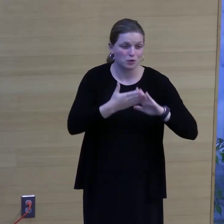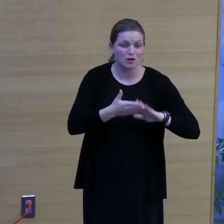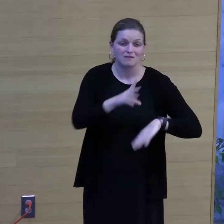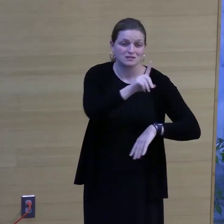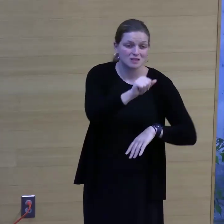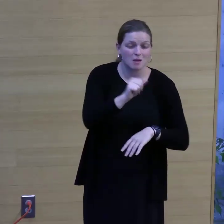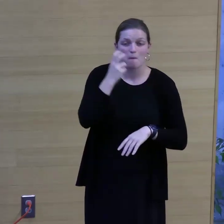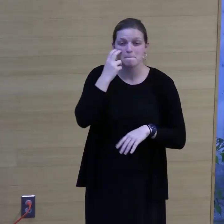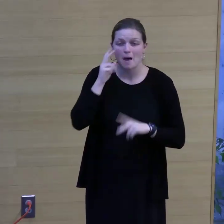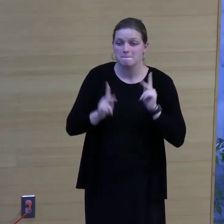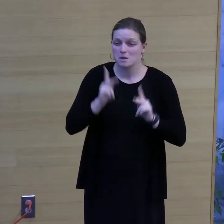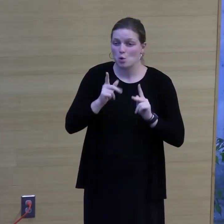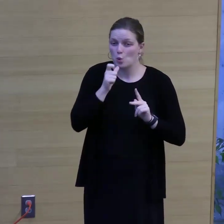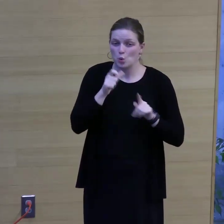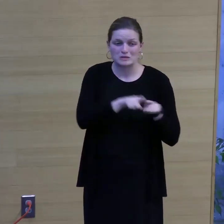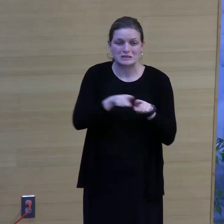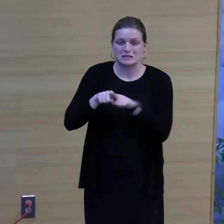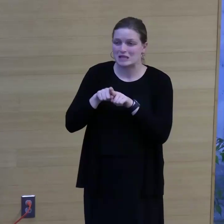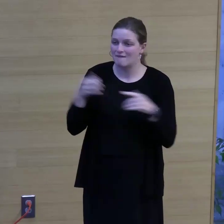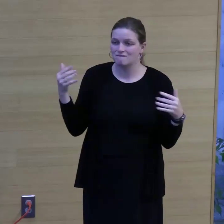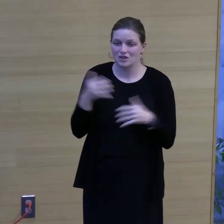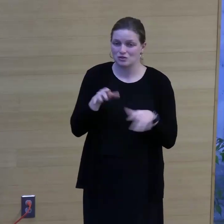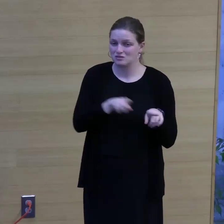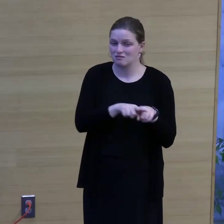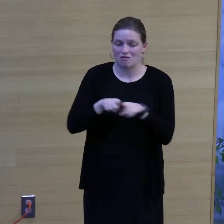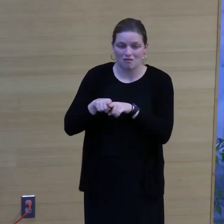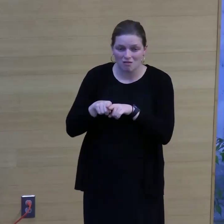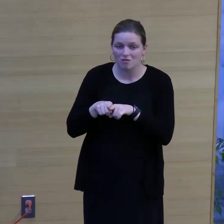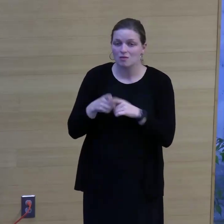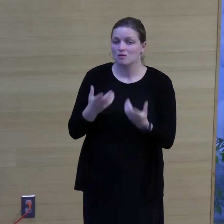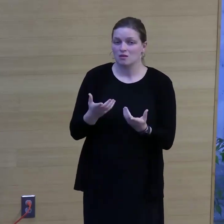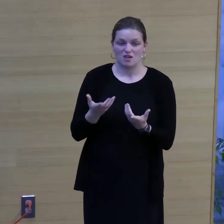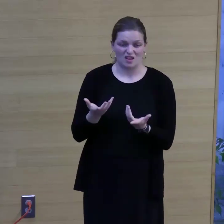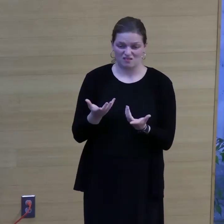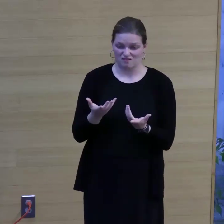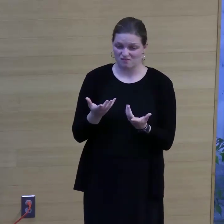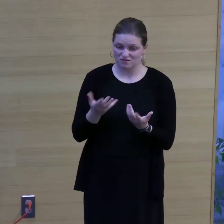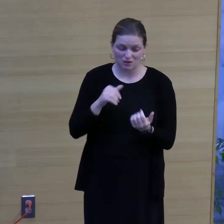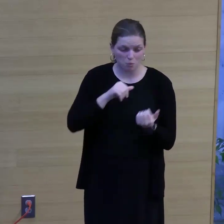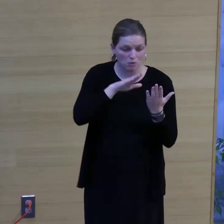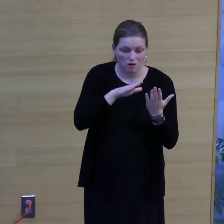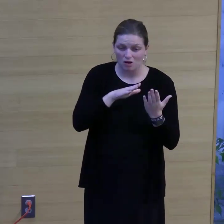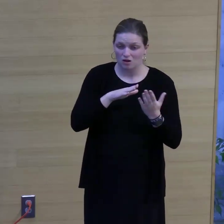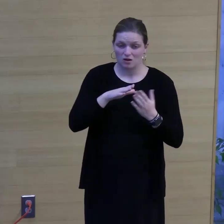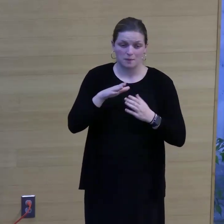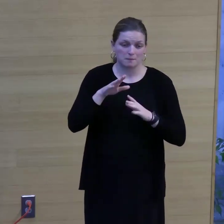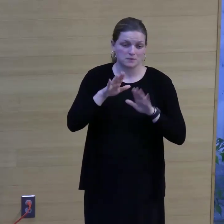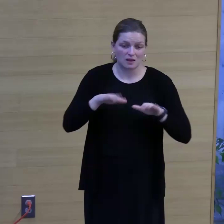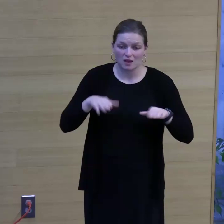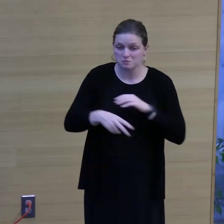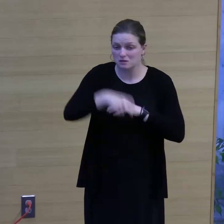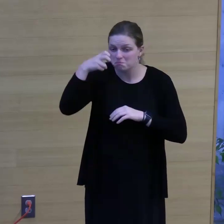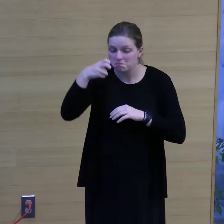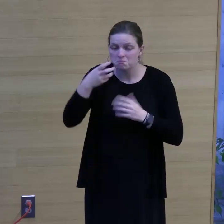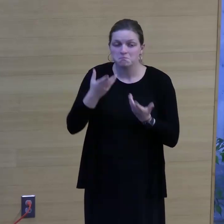blind people who had the same fears and facing custody battles and children being taken